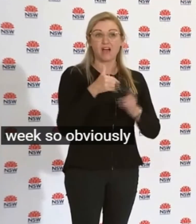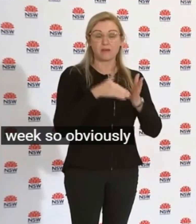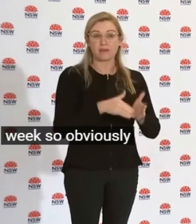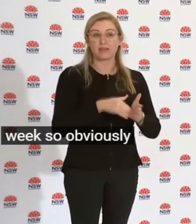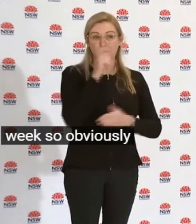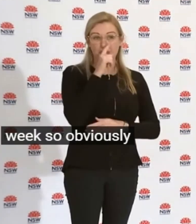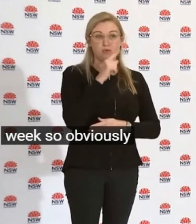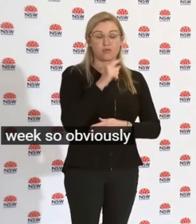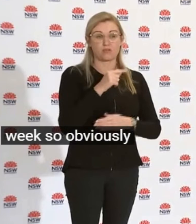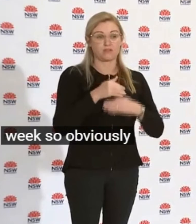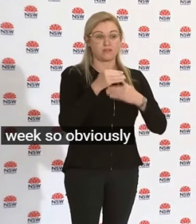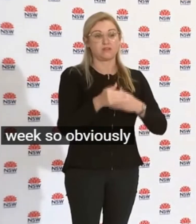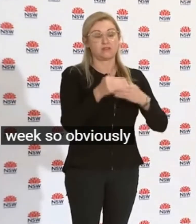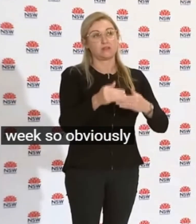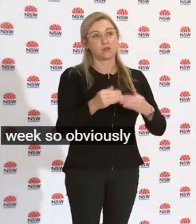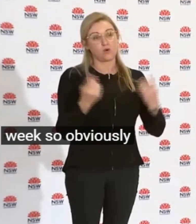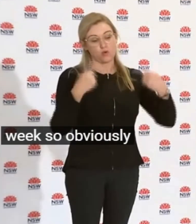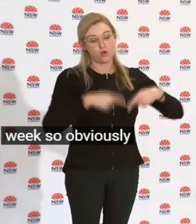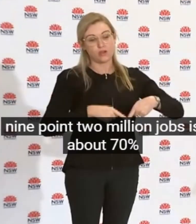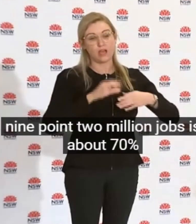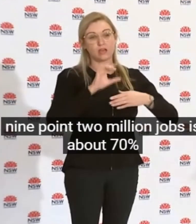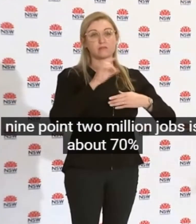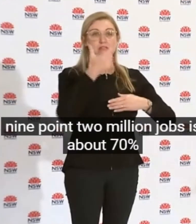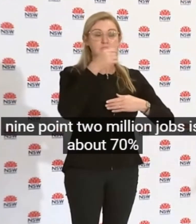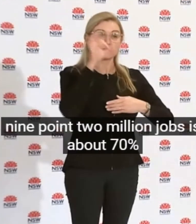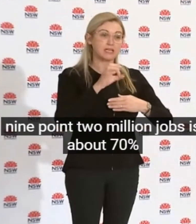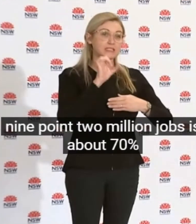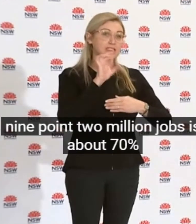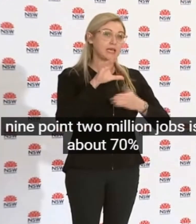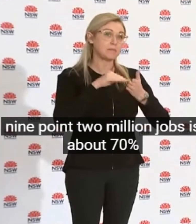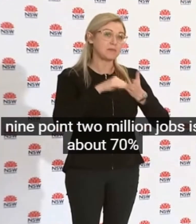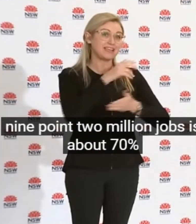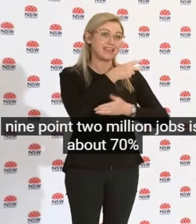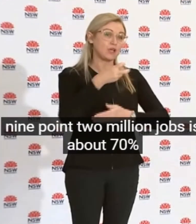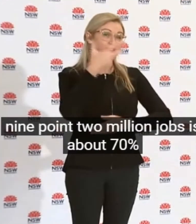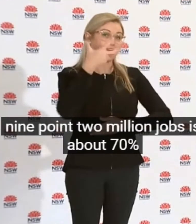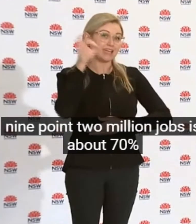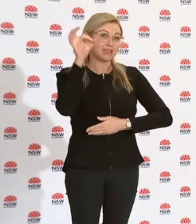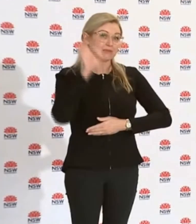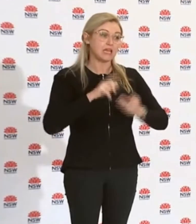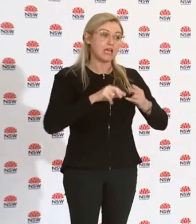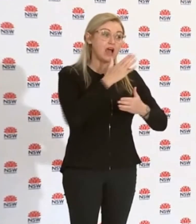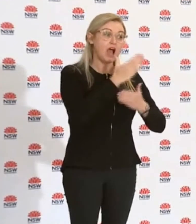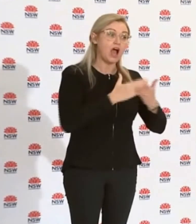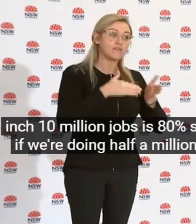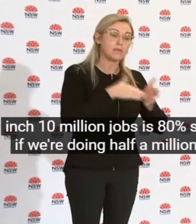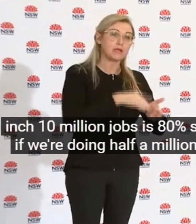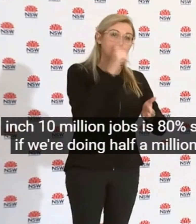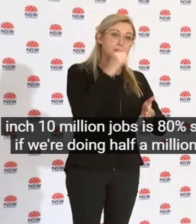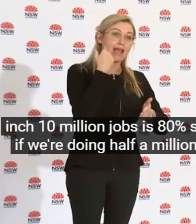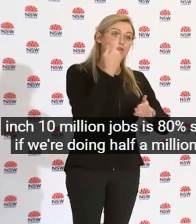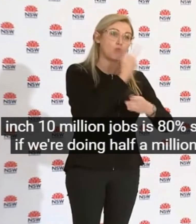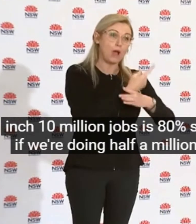is about 70%. 10 million jabs is 80%. So if we're doing 500,000 people per week, it obviously shows what